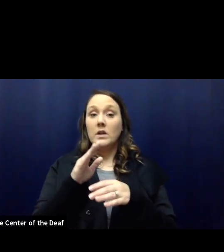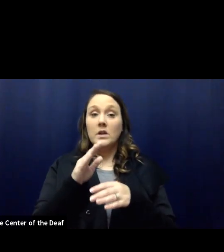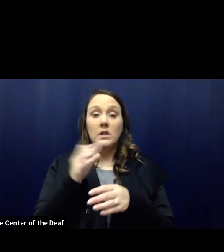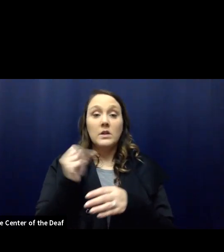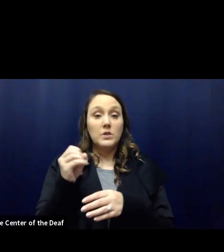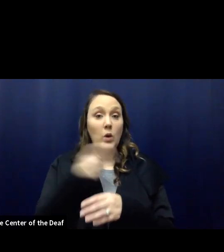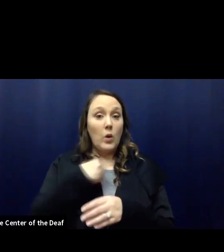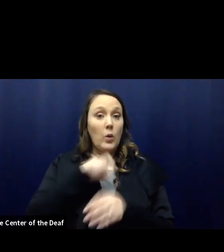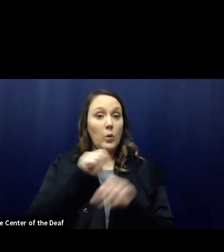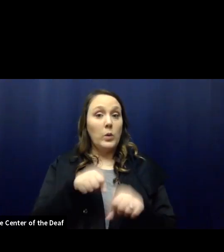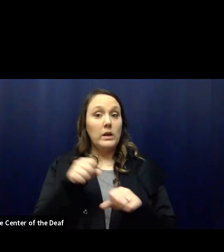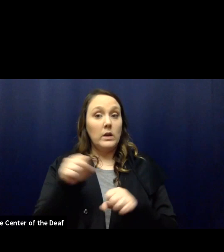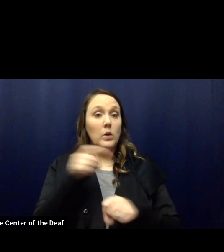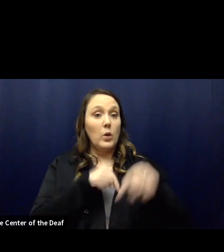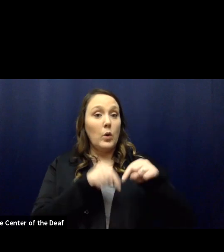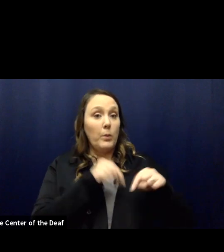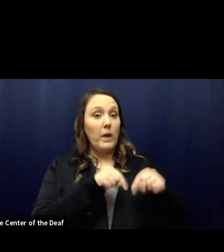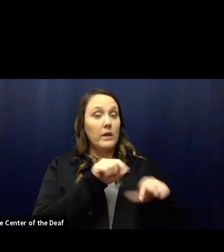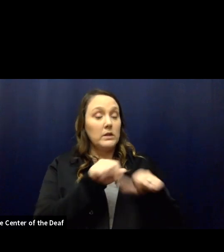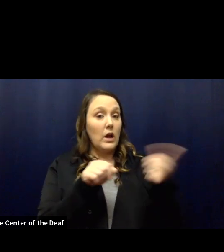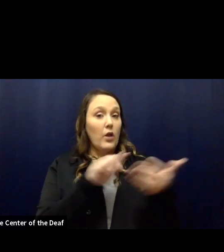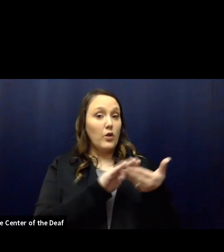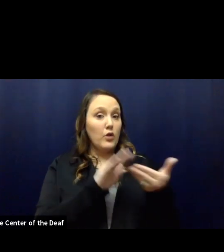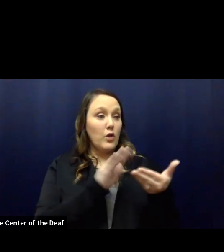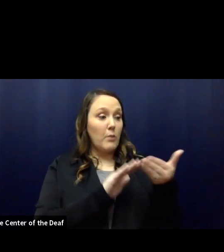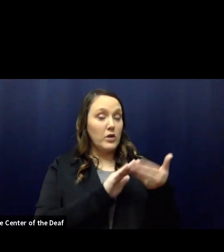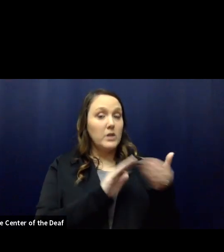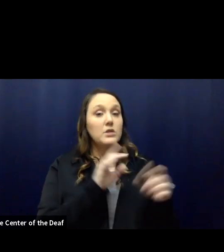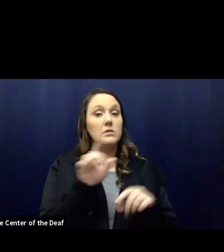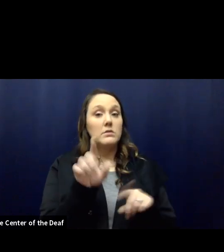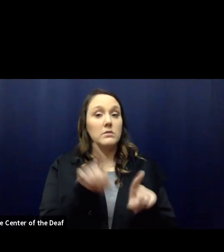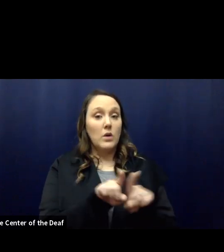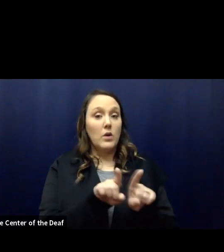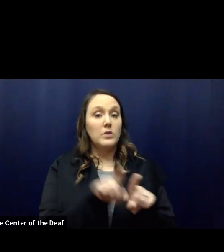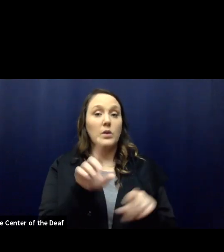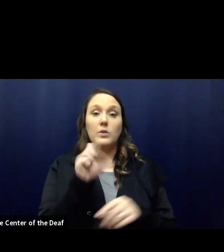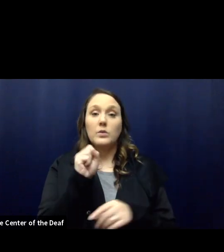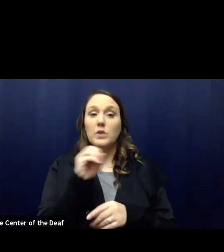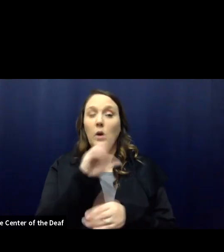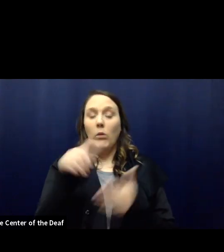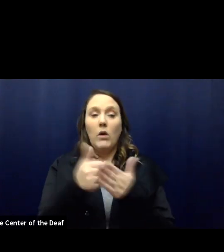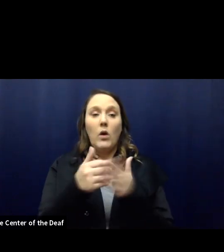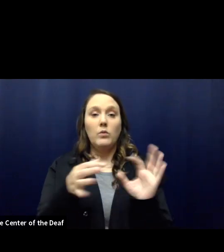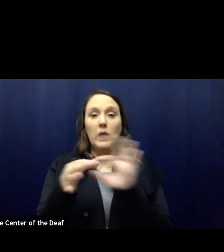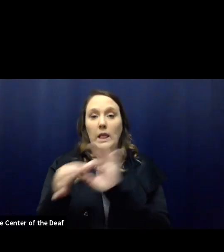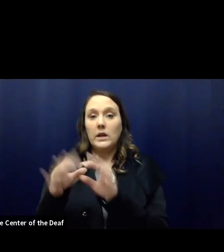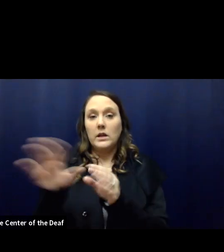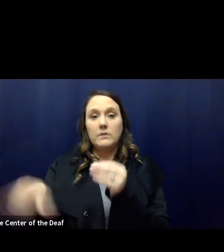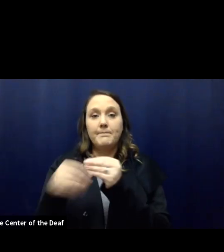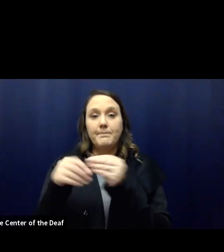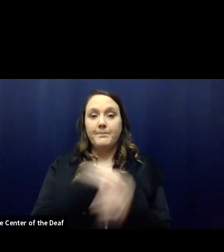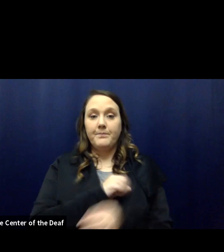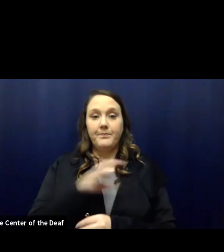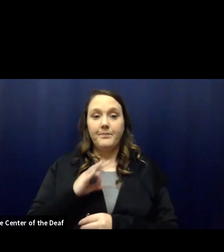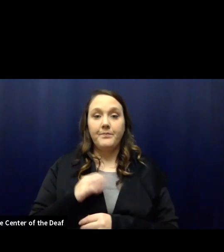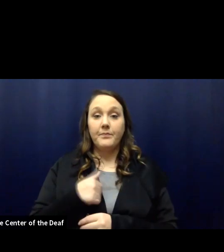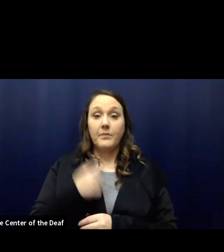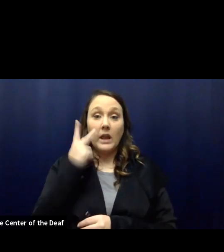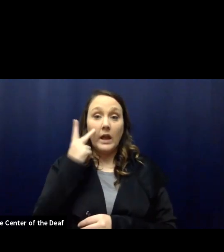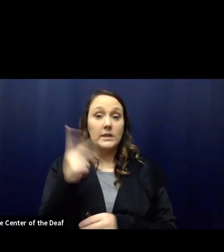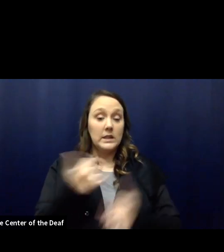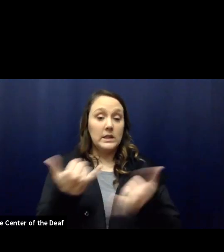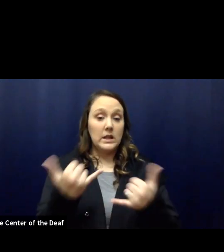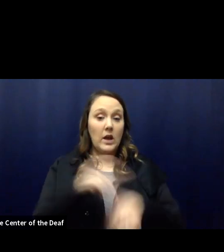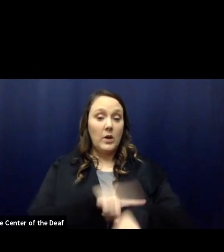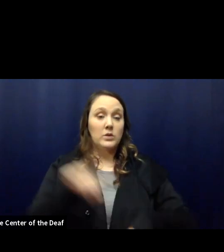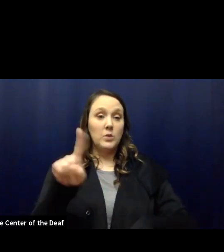other operations as well. So those are all related to additional staffing potentials. All right, I see that it is 1 o'clock. We have 2